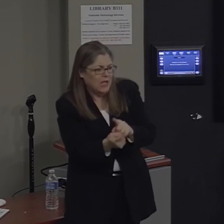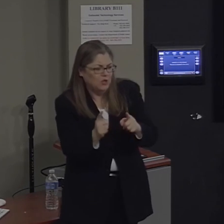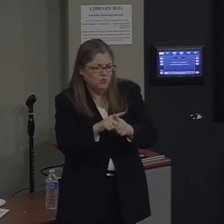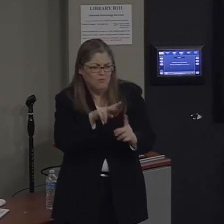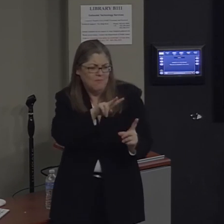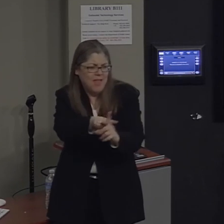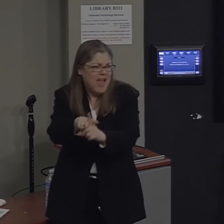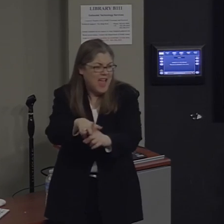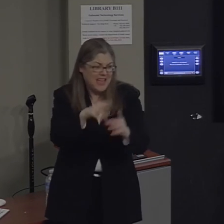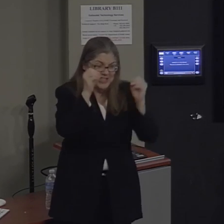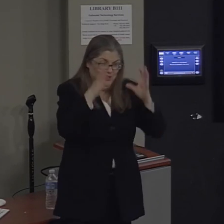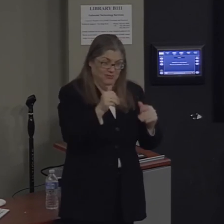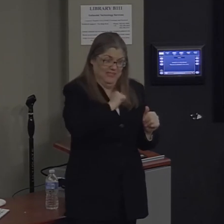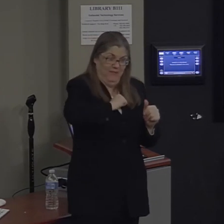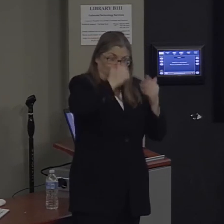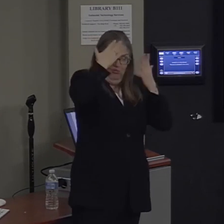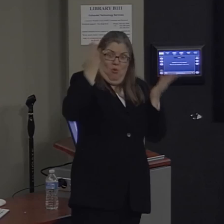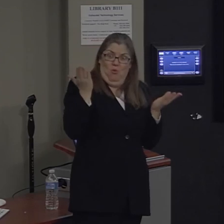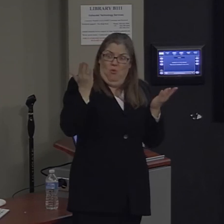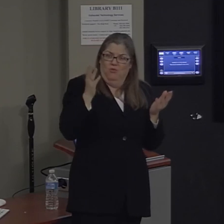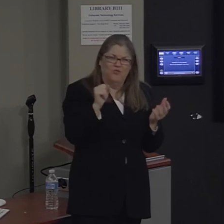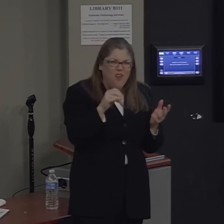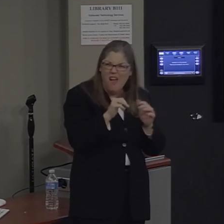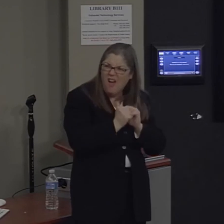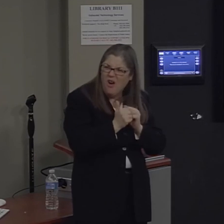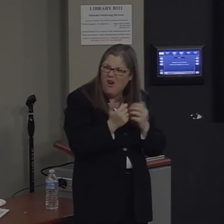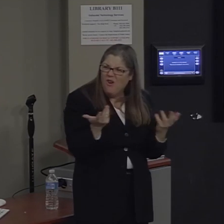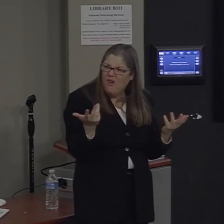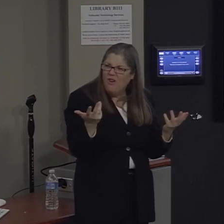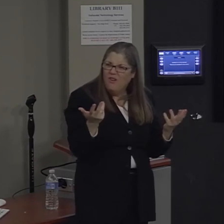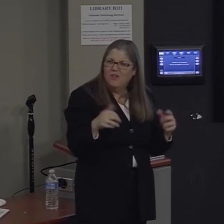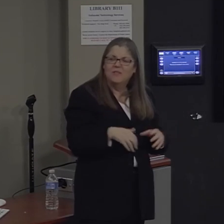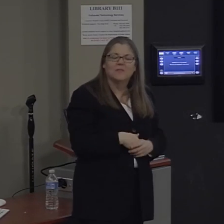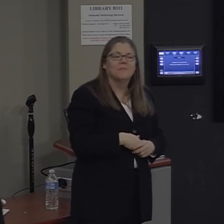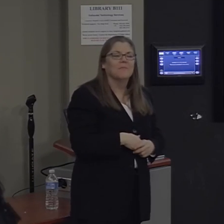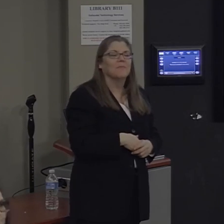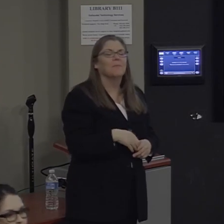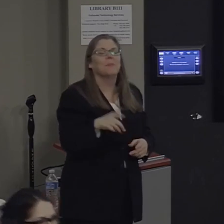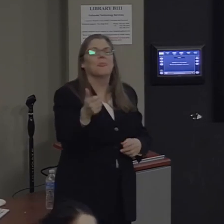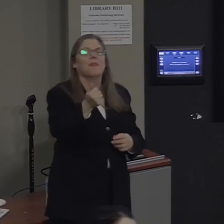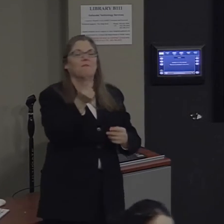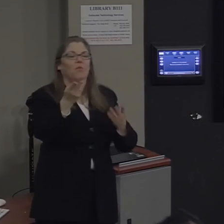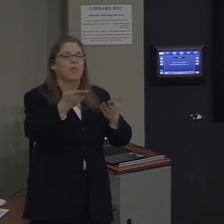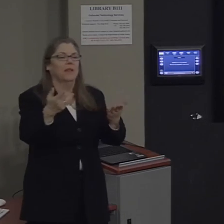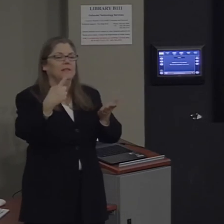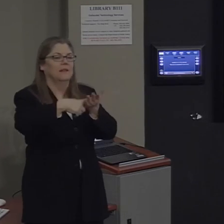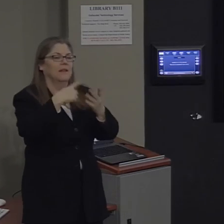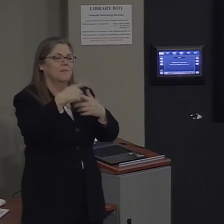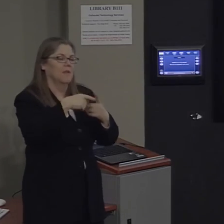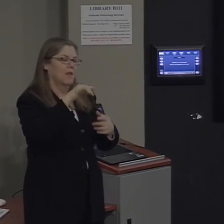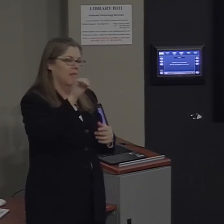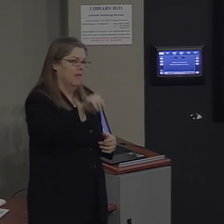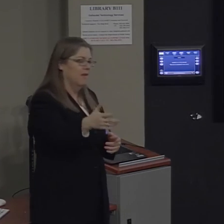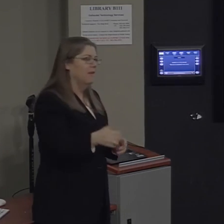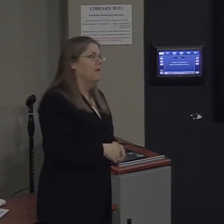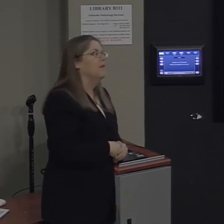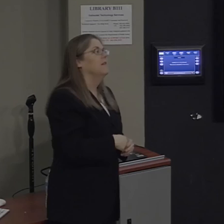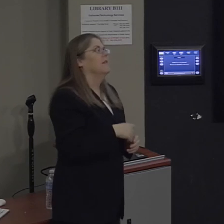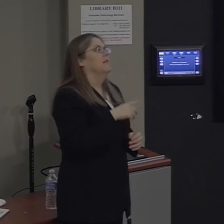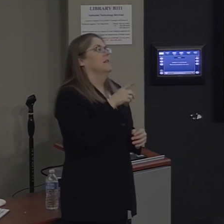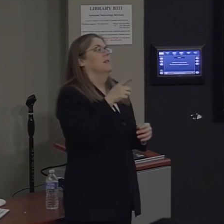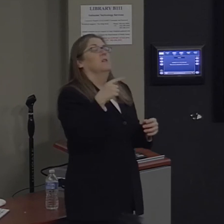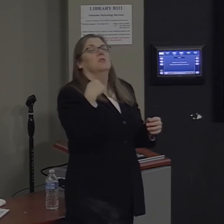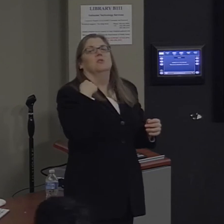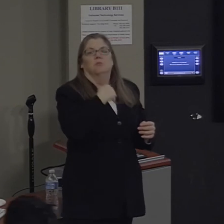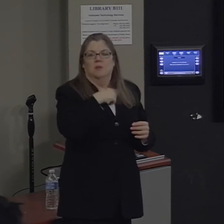to who they're teaching. Right. So a few things to say about that. One is that when you, we have